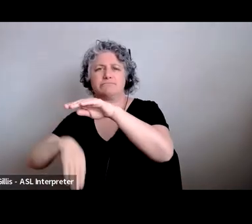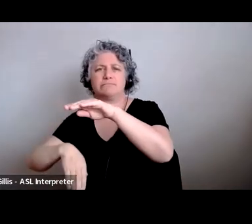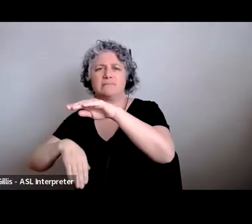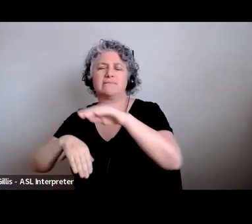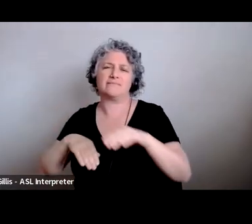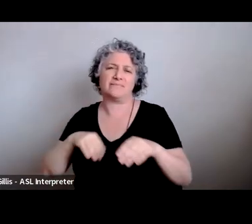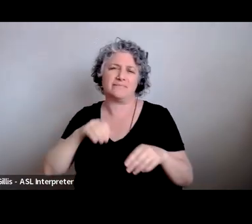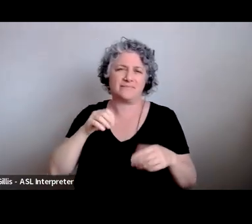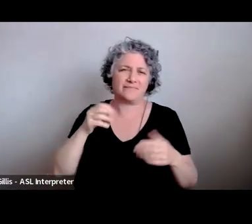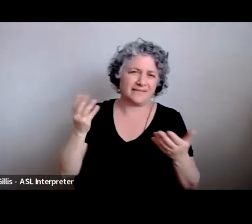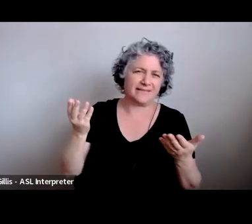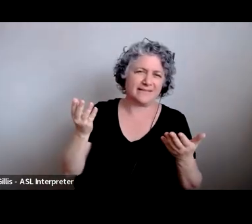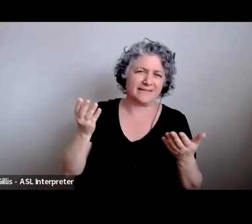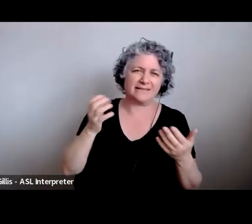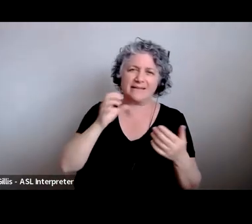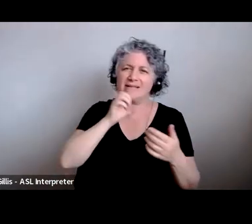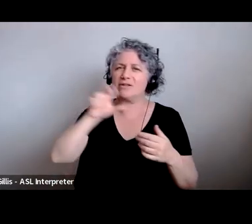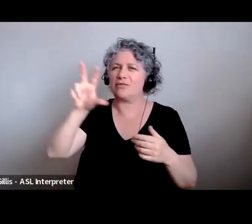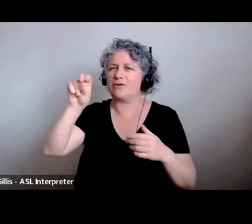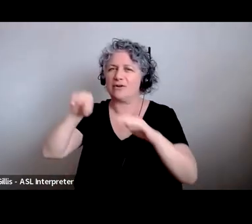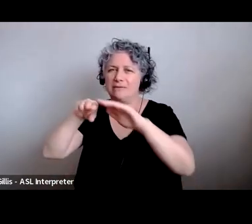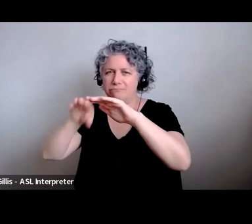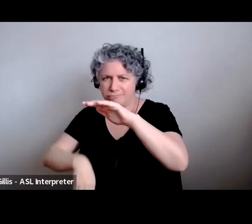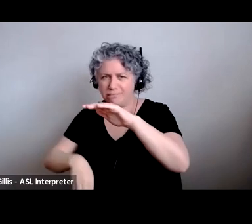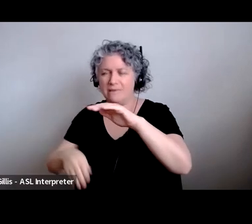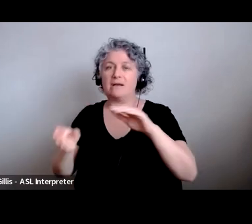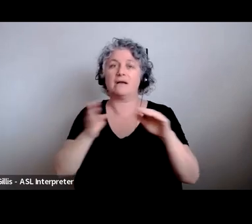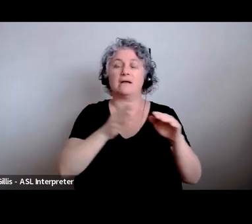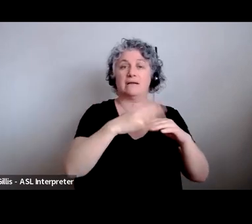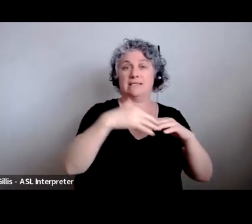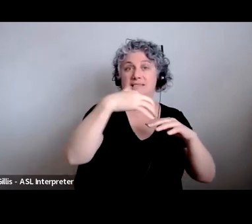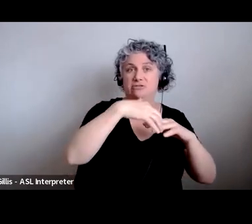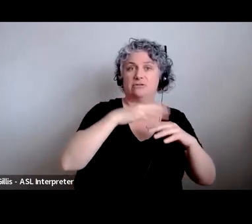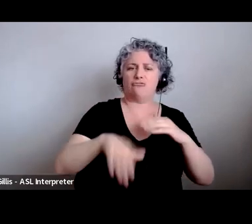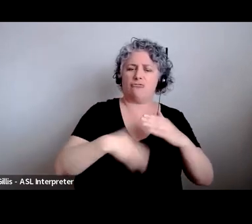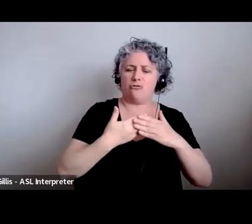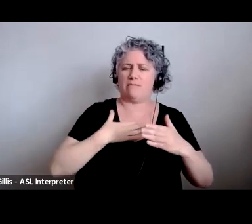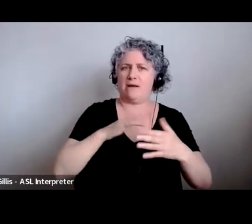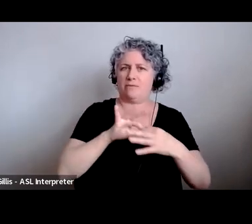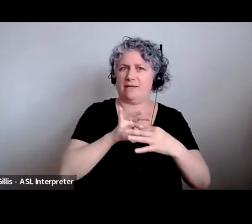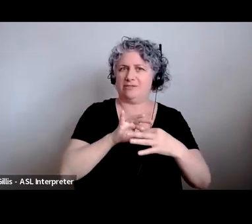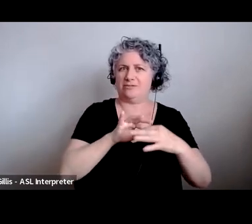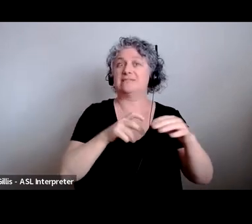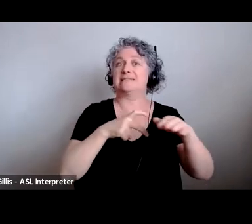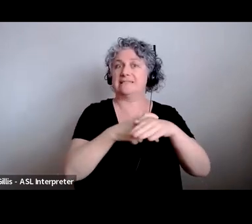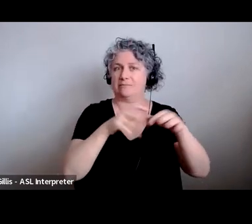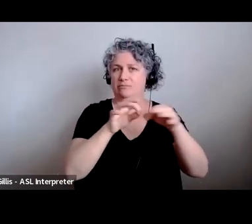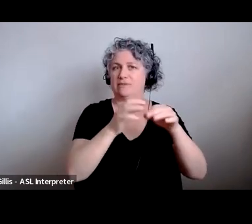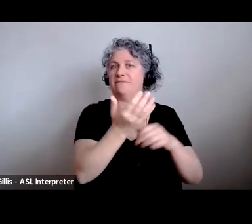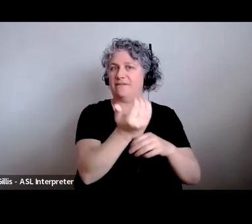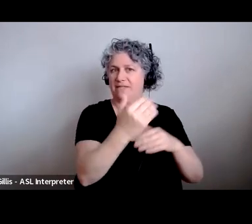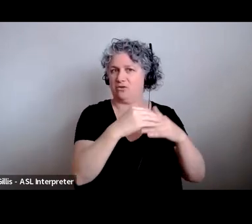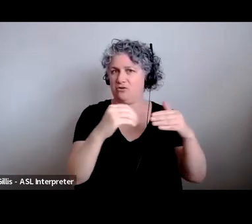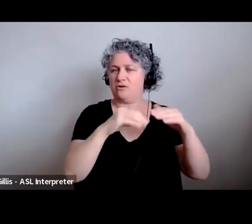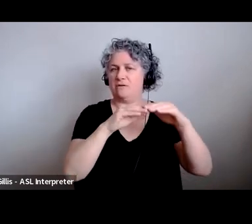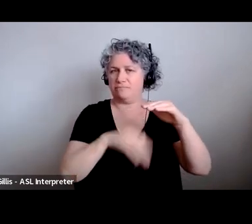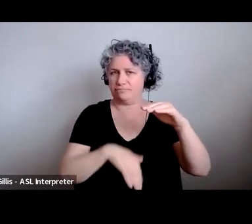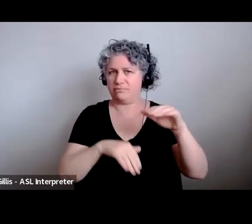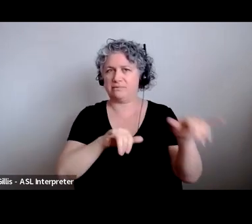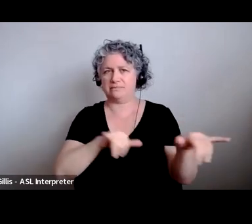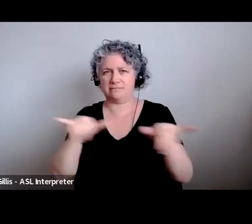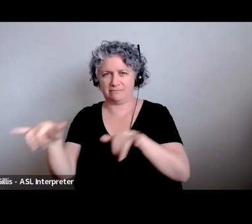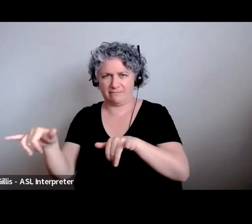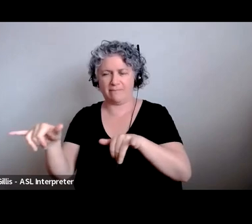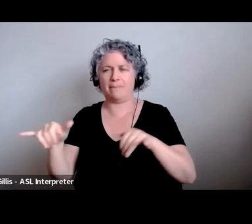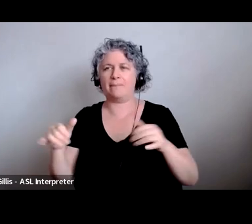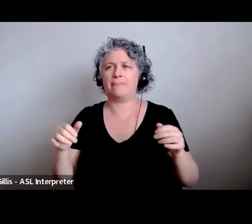We've seen great uptake on those ticket offerings. I know that our colleagues here at Great Canadian